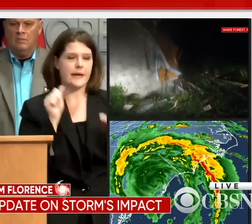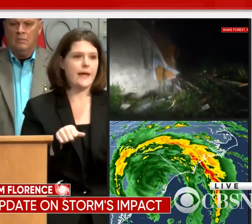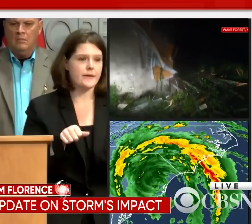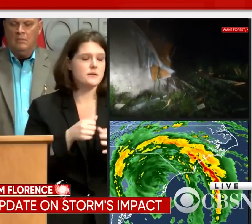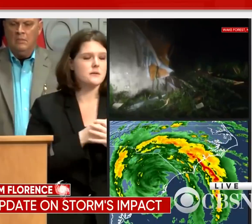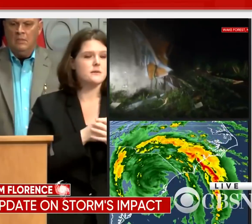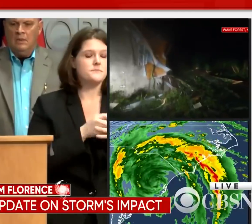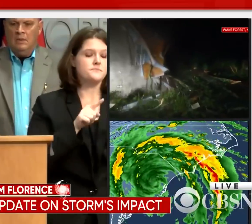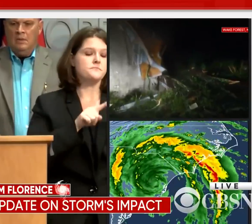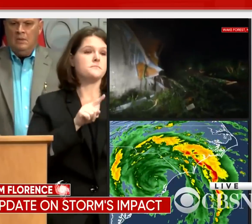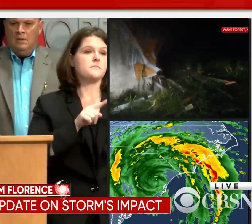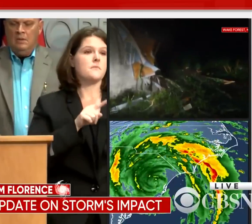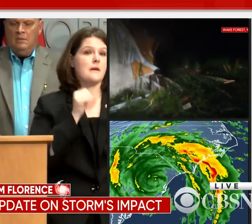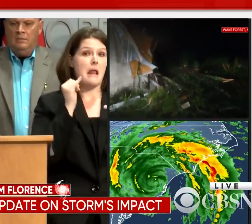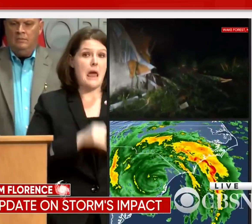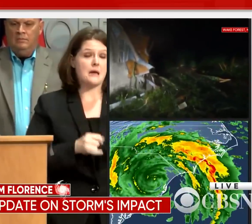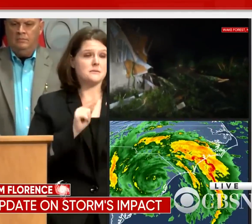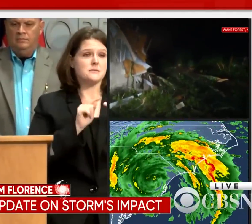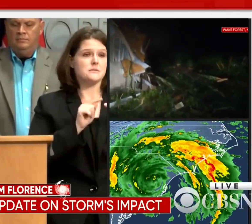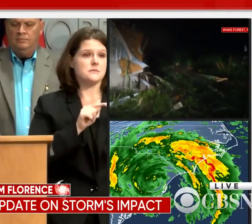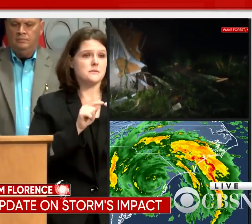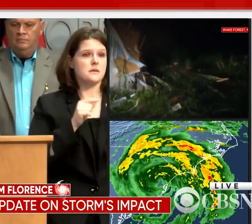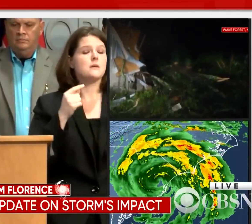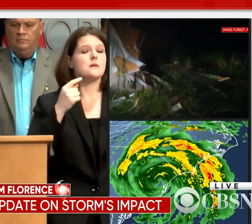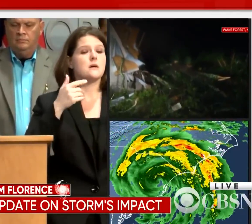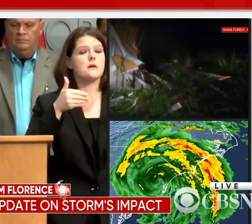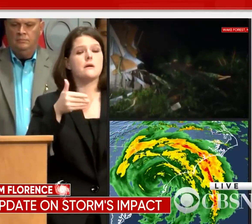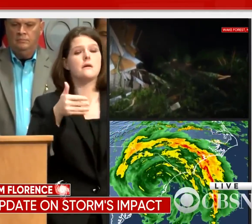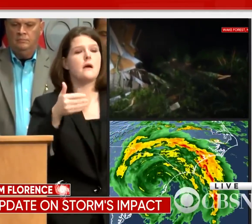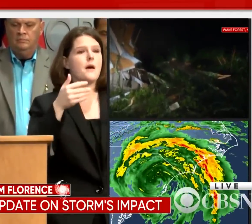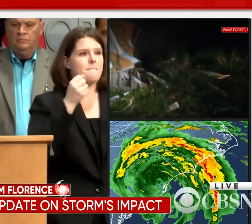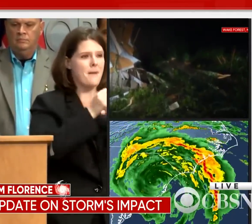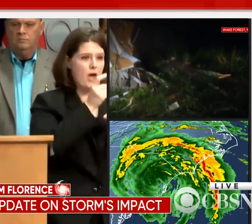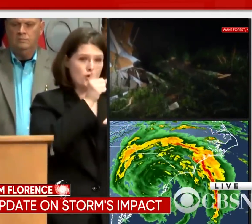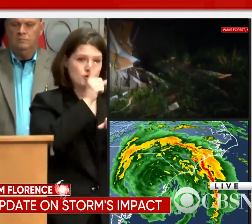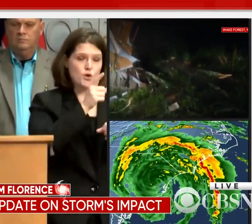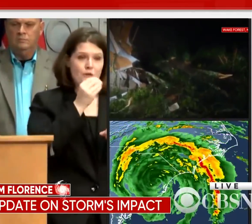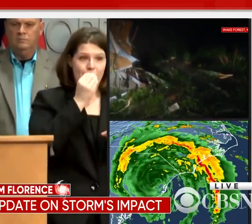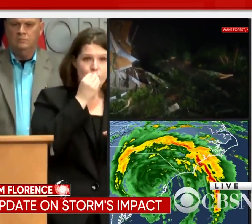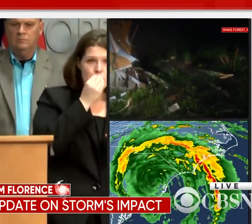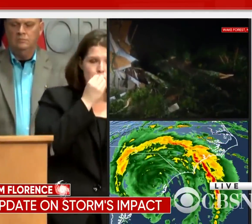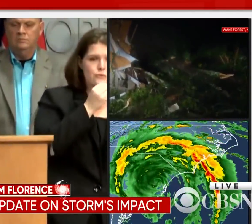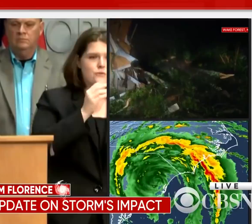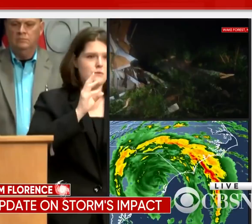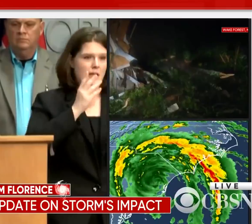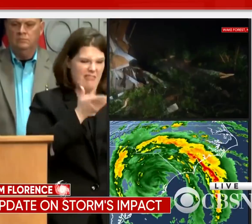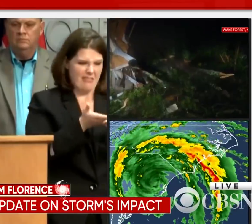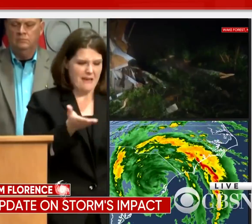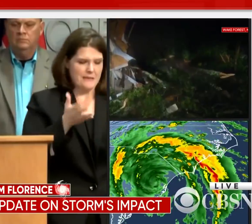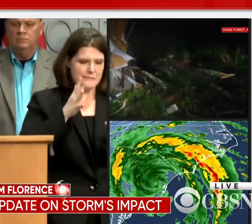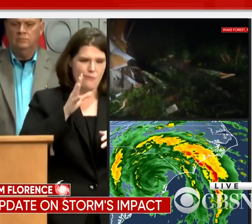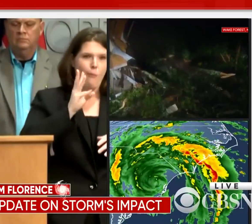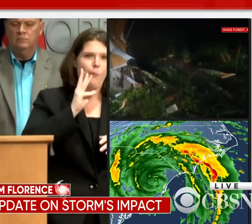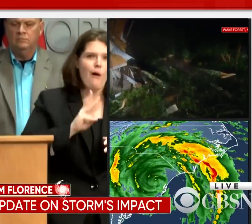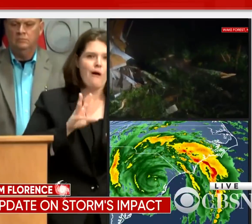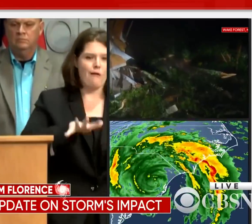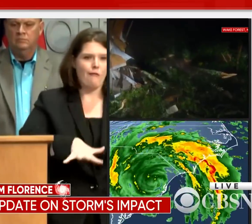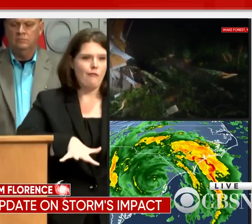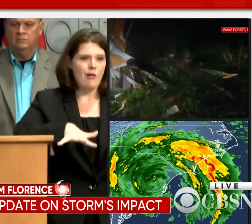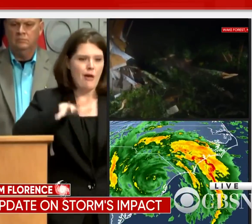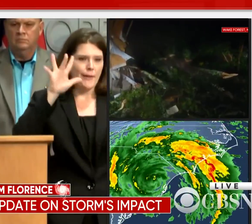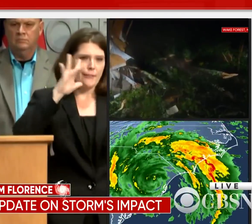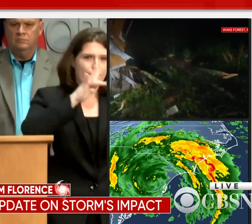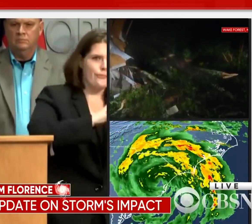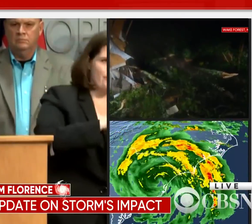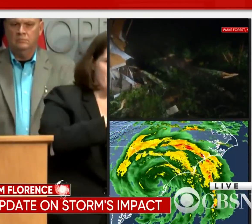move through the next phases of the storm, make sure you are throwing away food that may have come into contact with flood or storm